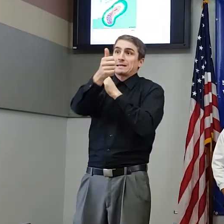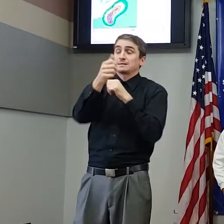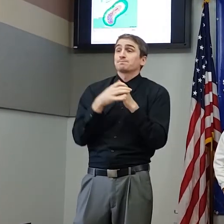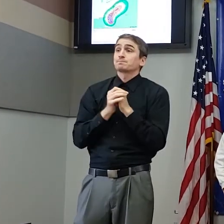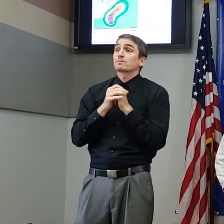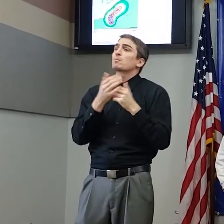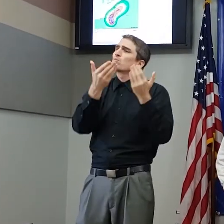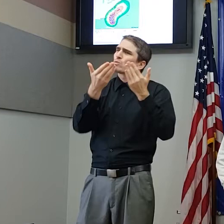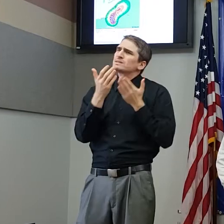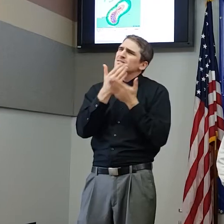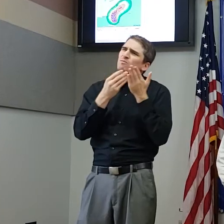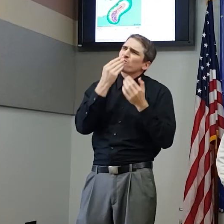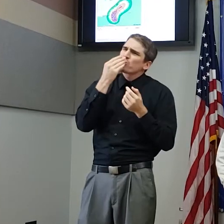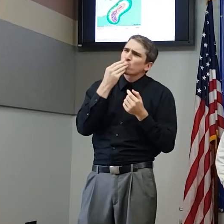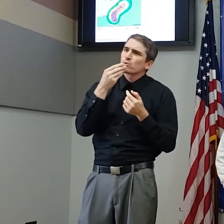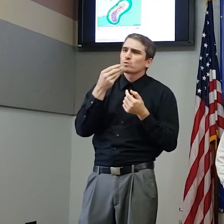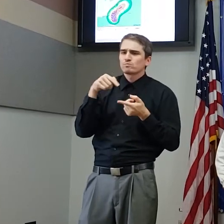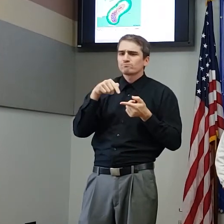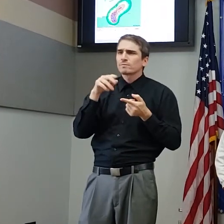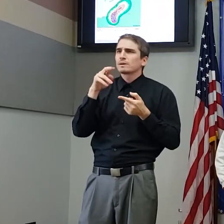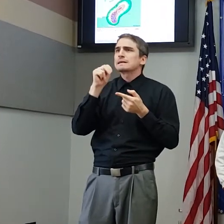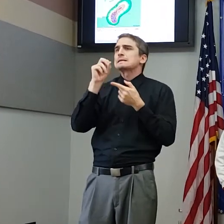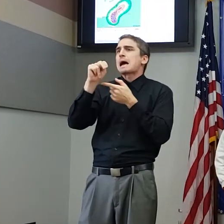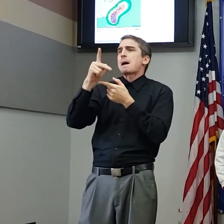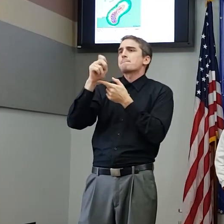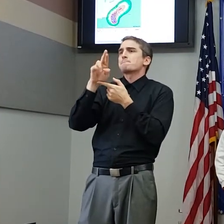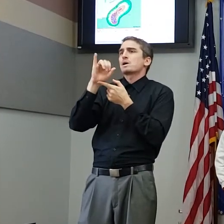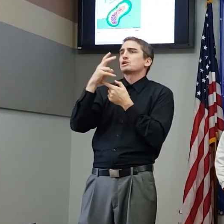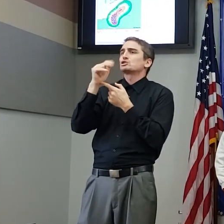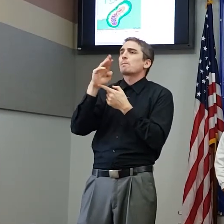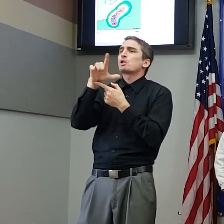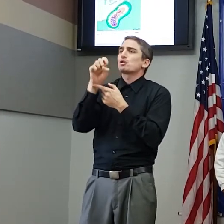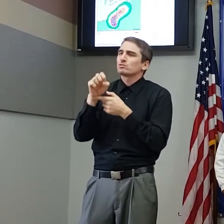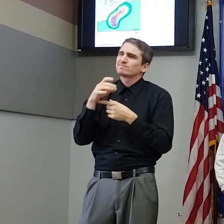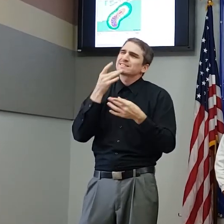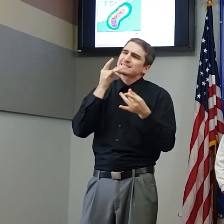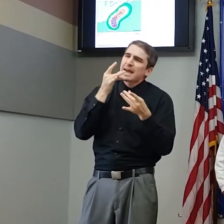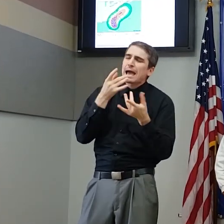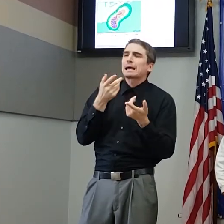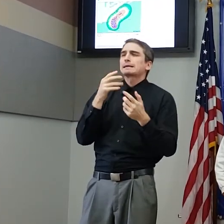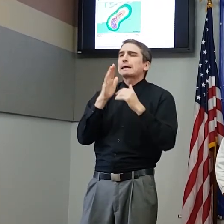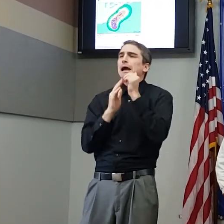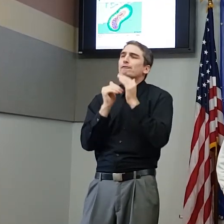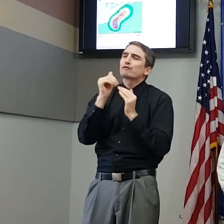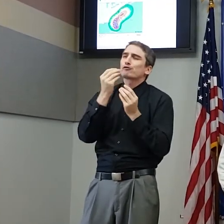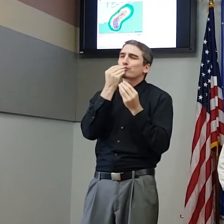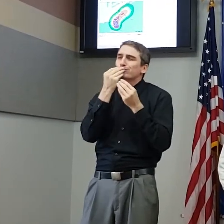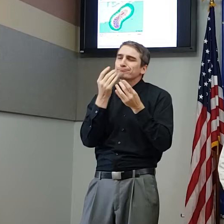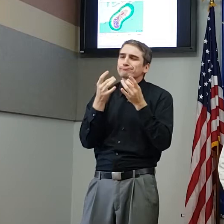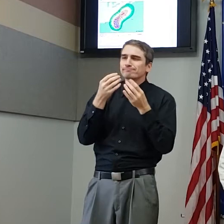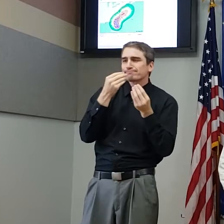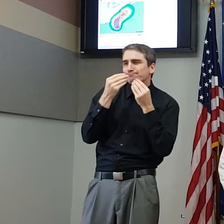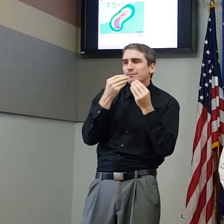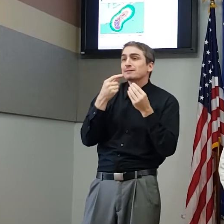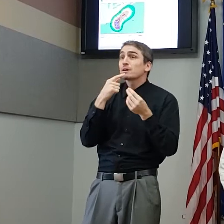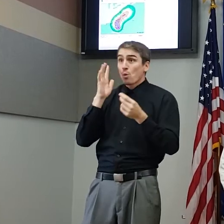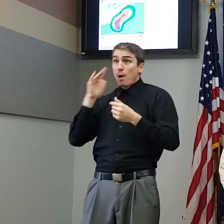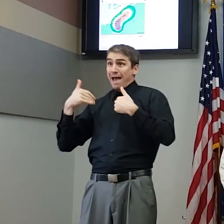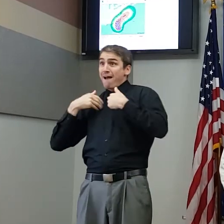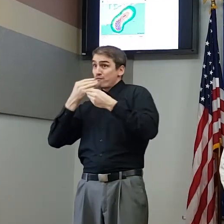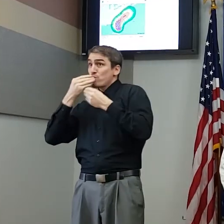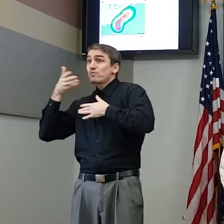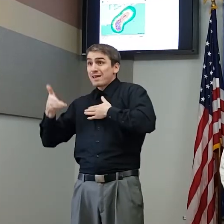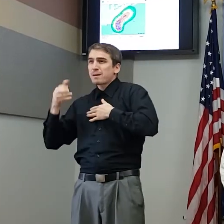food items, bring some snacks, some comfort foods. There will be food provided at the shelters, but it's nice to have a little extra on